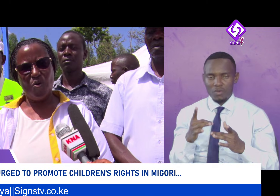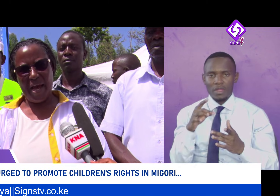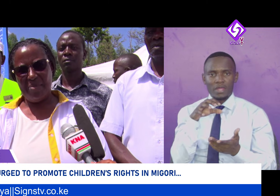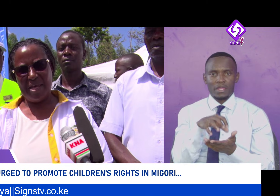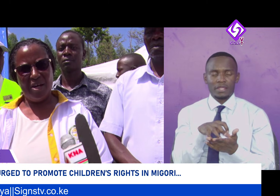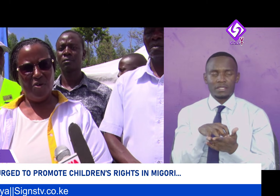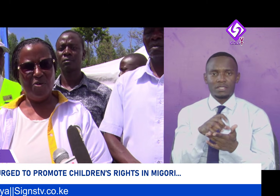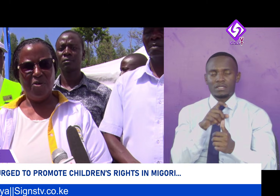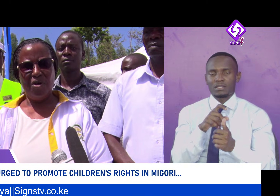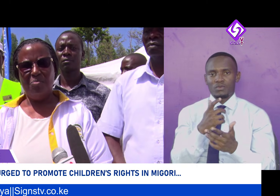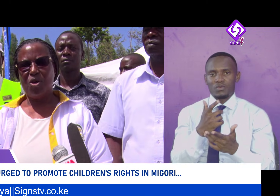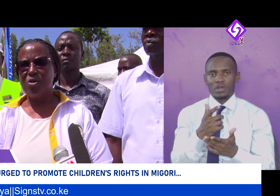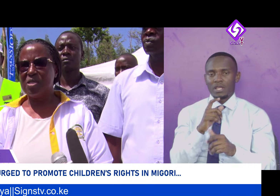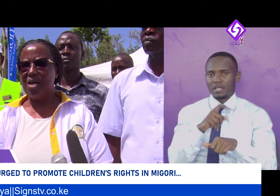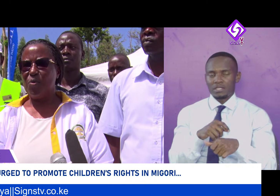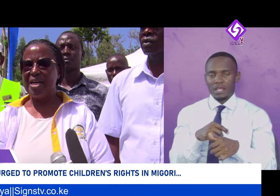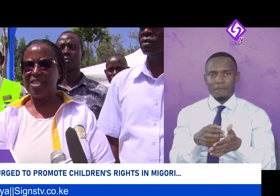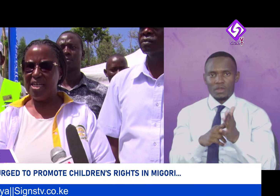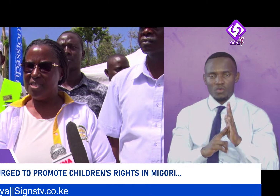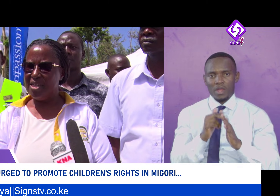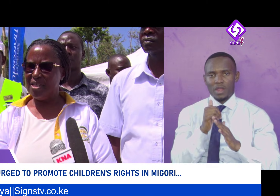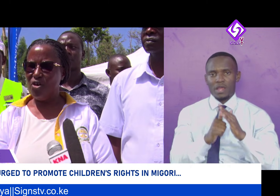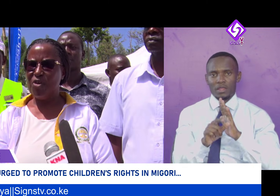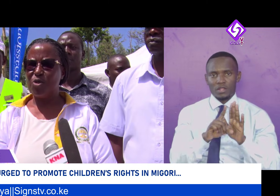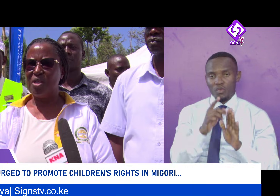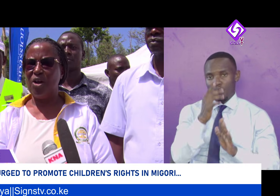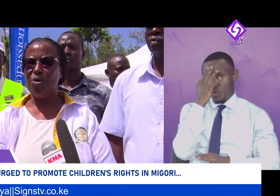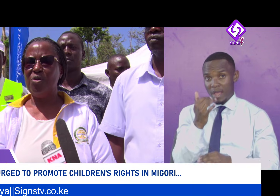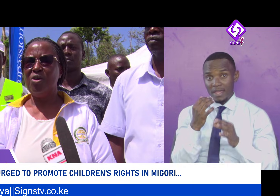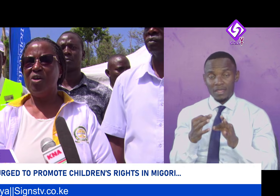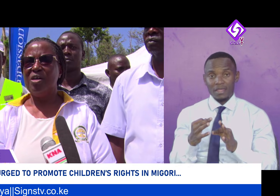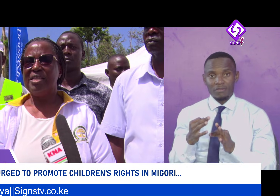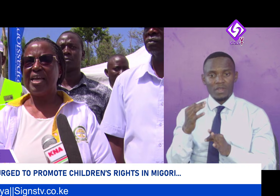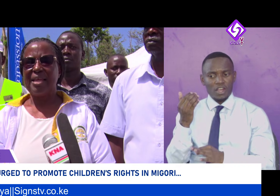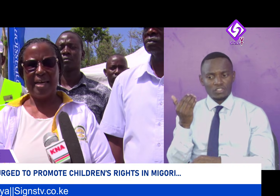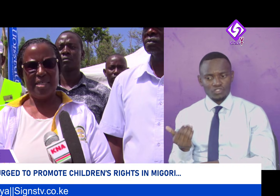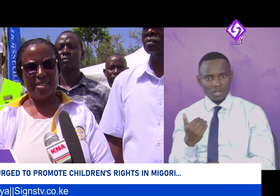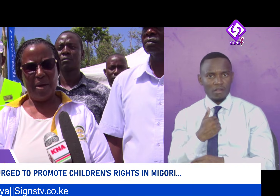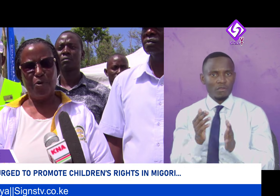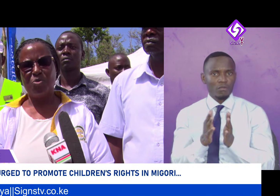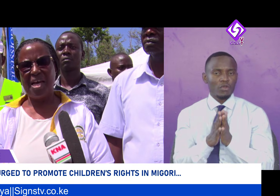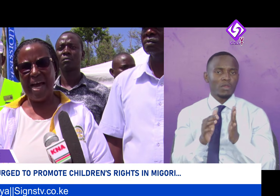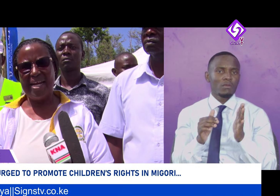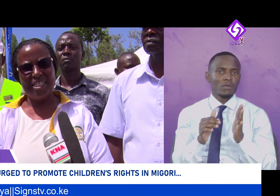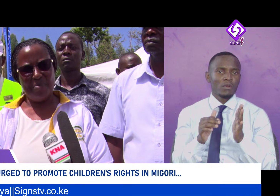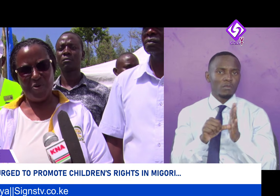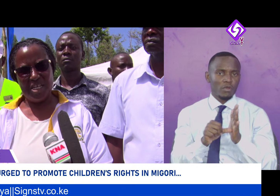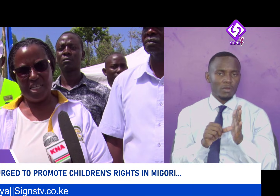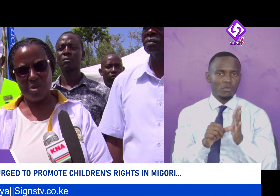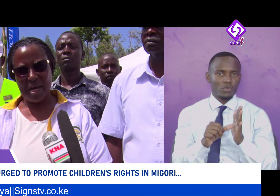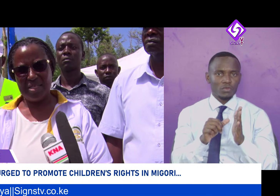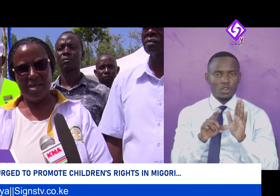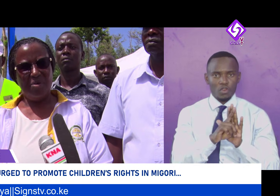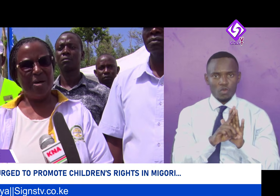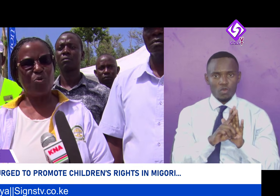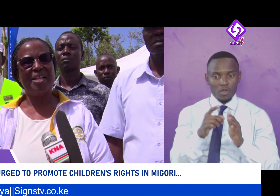is required by the law, because when a child is in conflict with the law, their cases is supposed to be heard and determined within